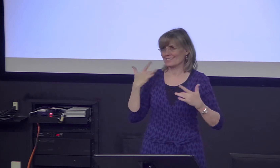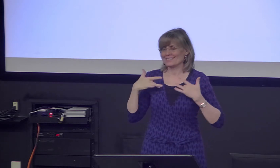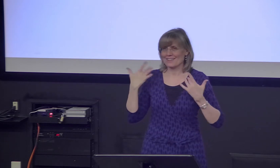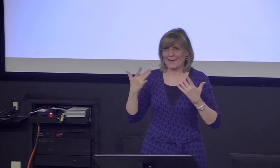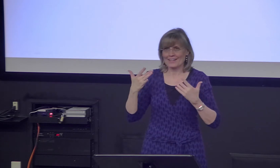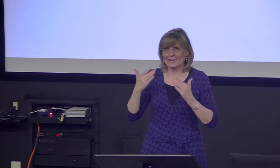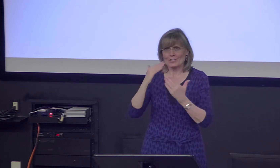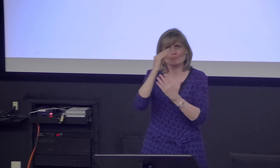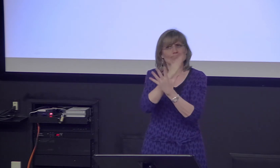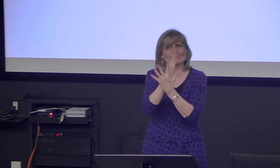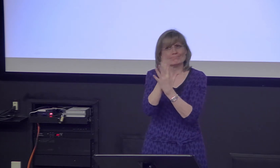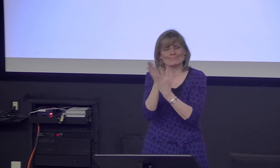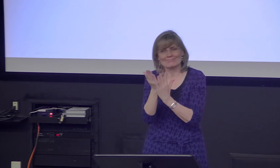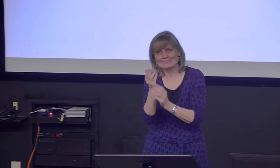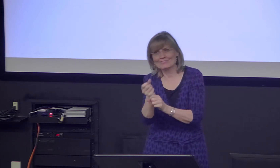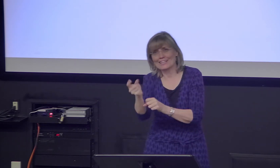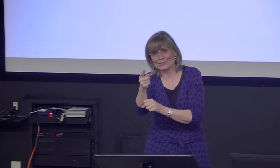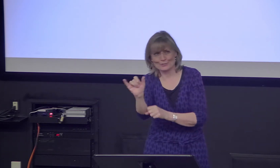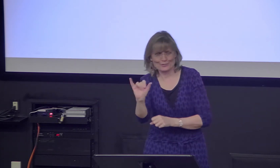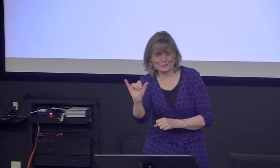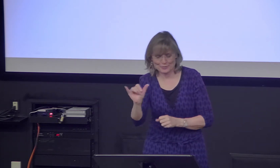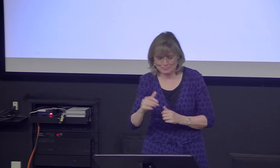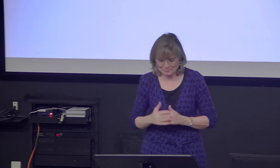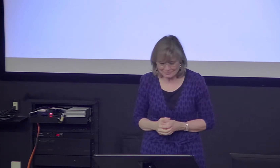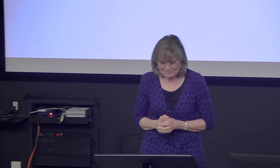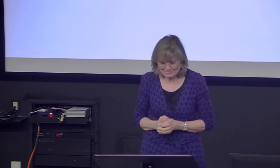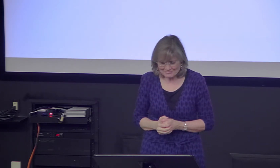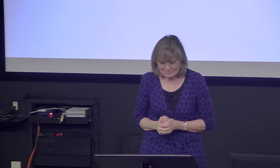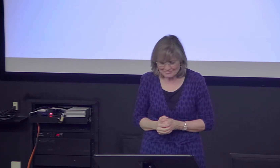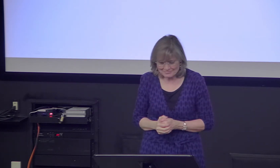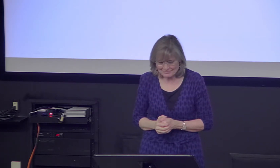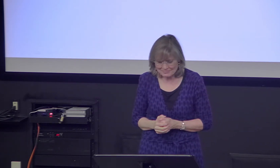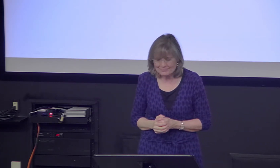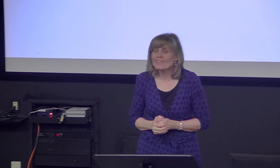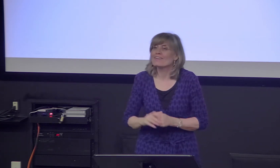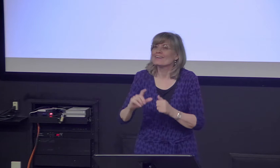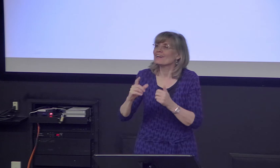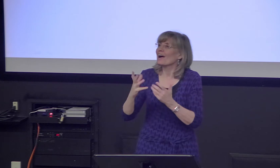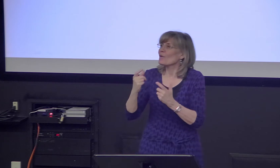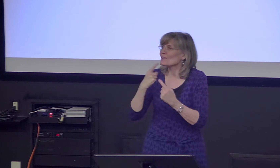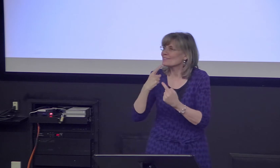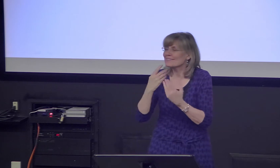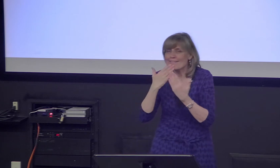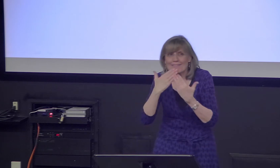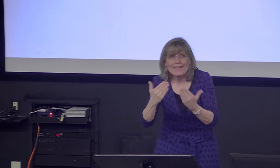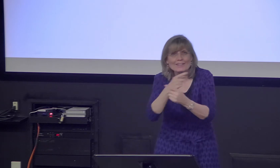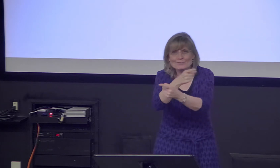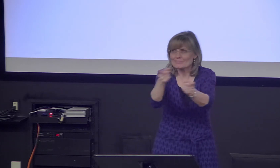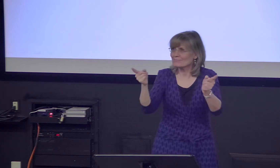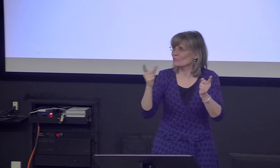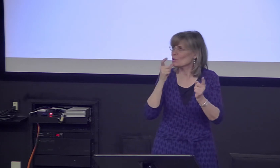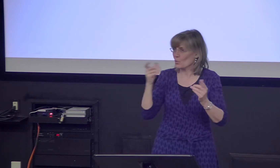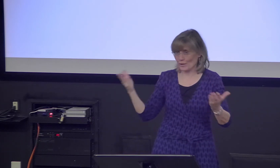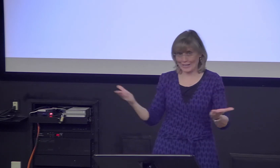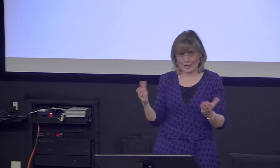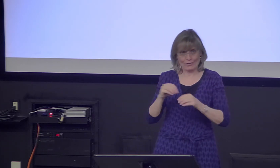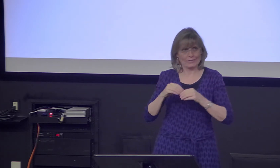and we're hoping to have some other series presentations next year. I do want to thank all of you who are